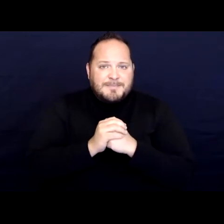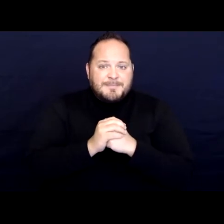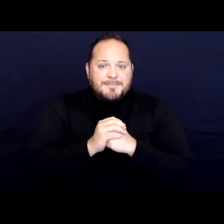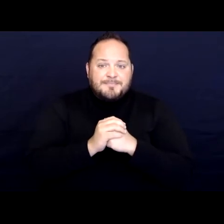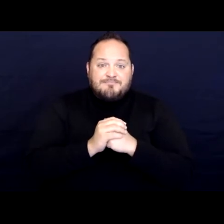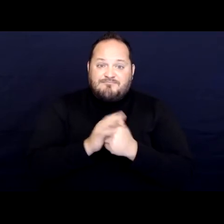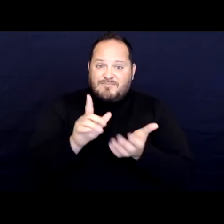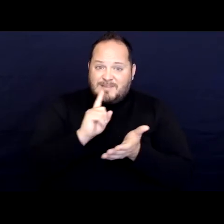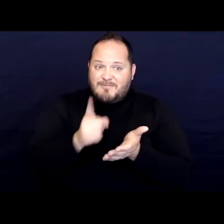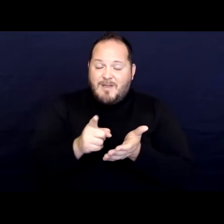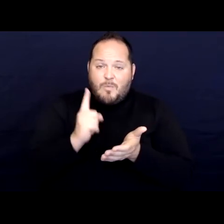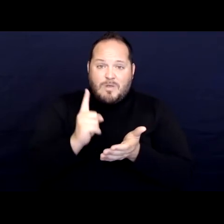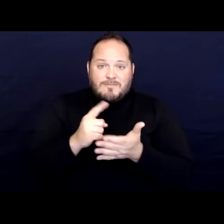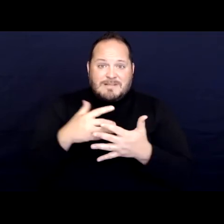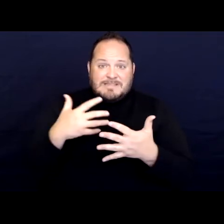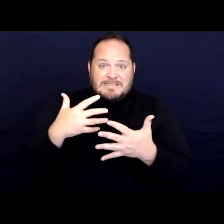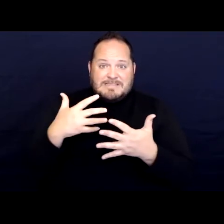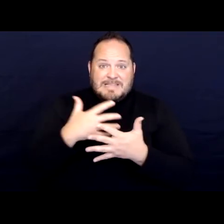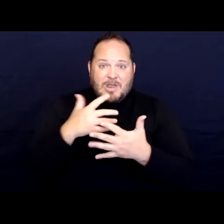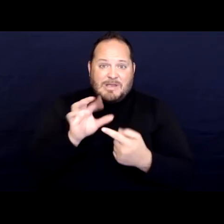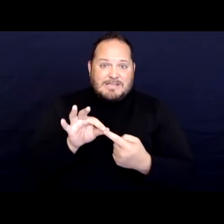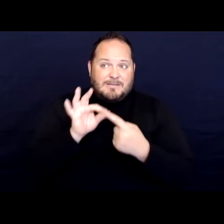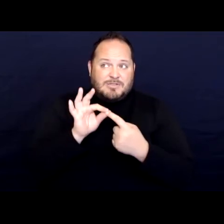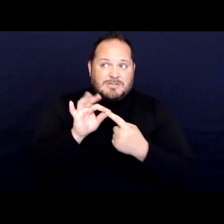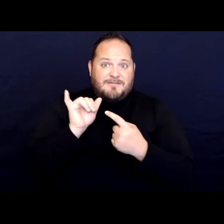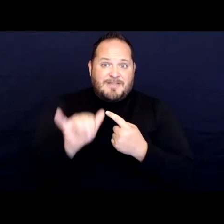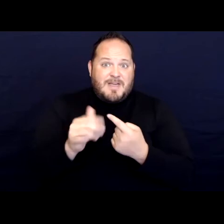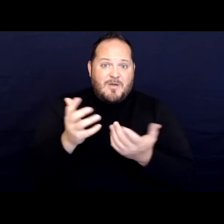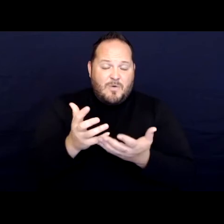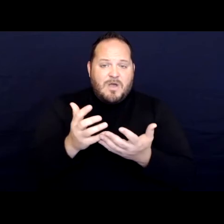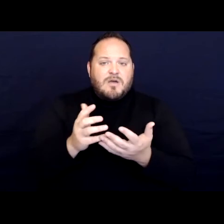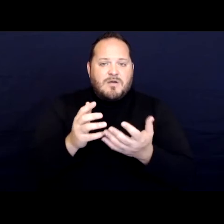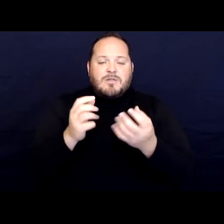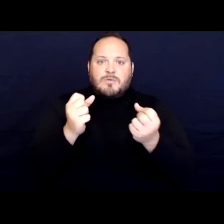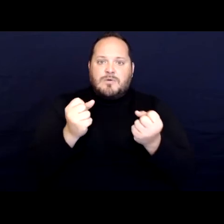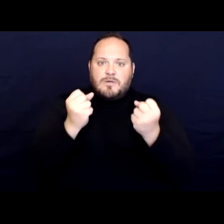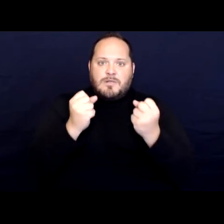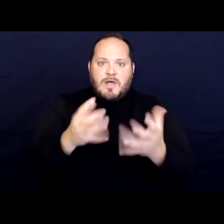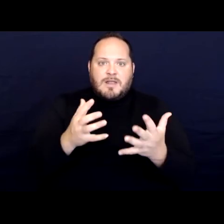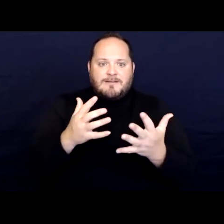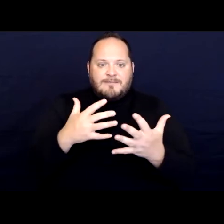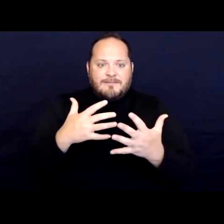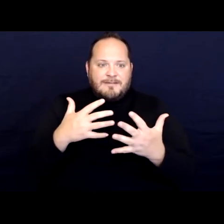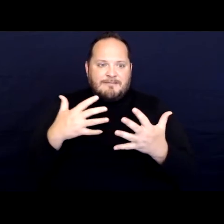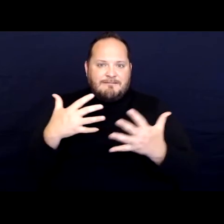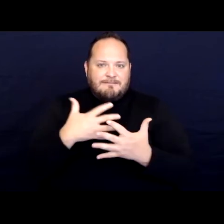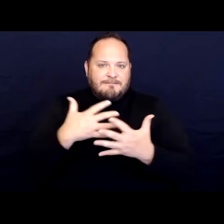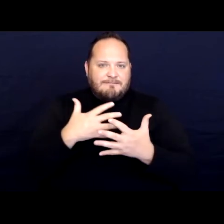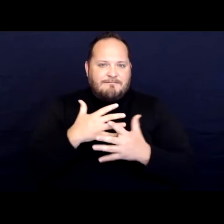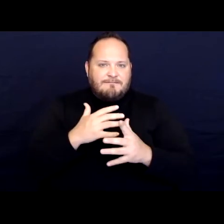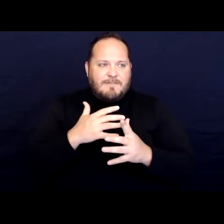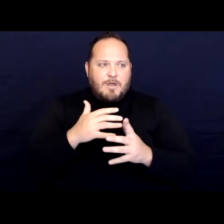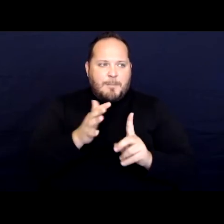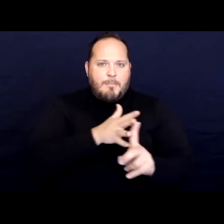of scary outliers of that was there was a lot of fear mongering in the media,